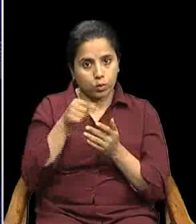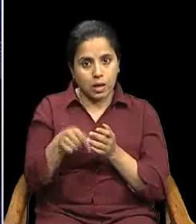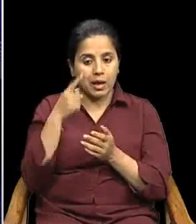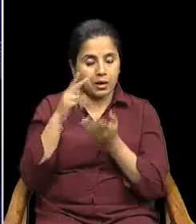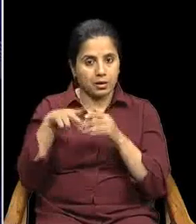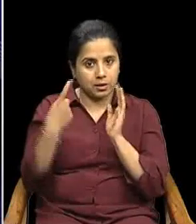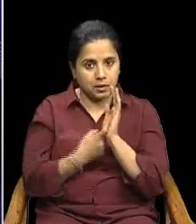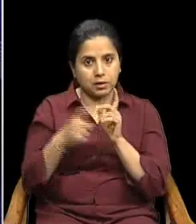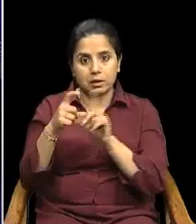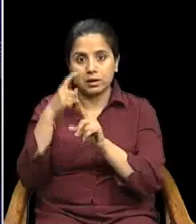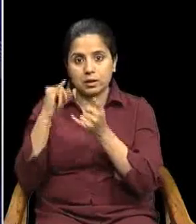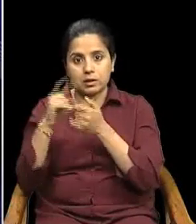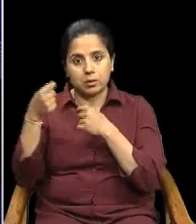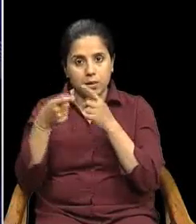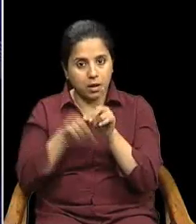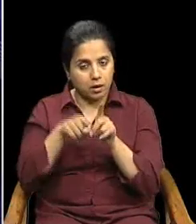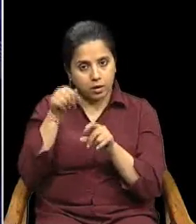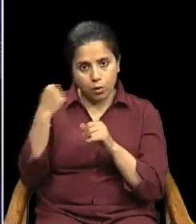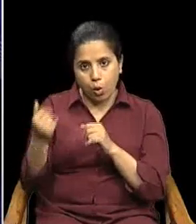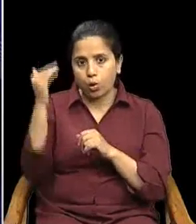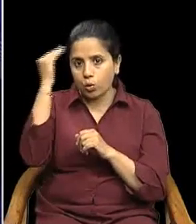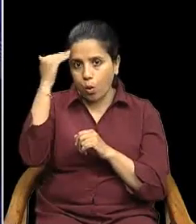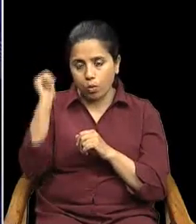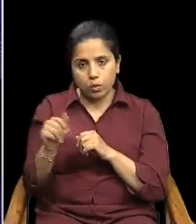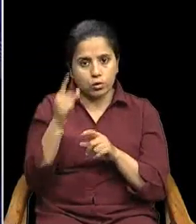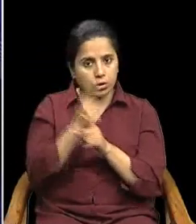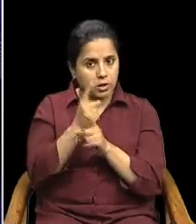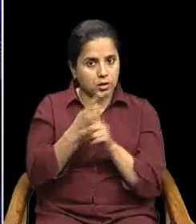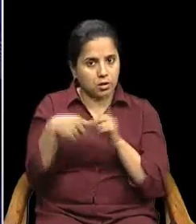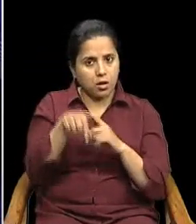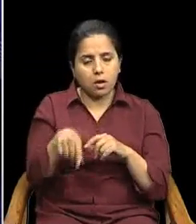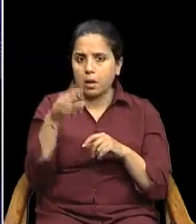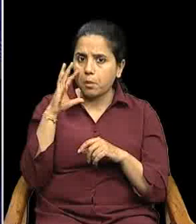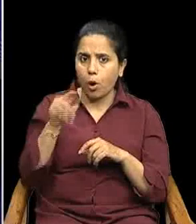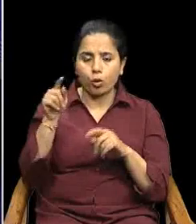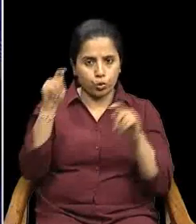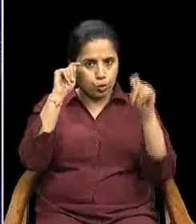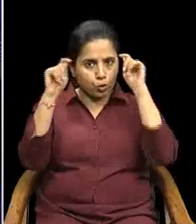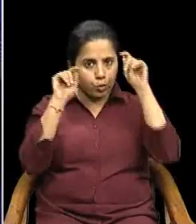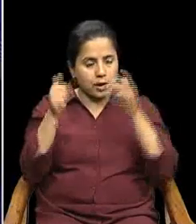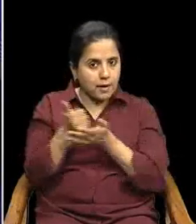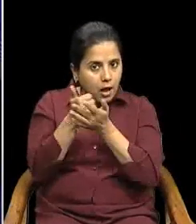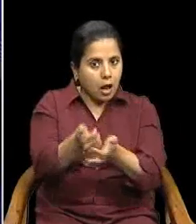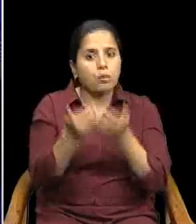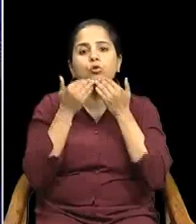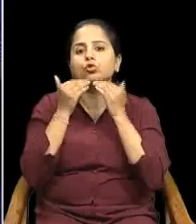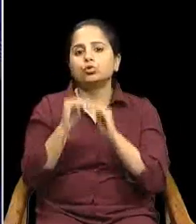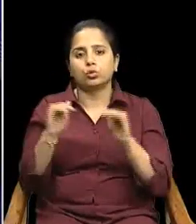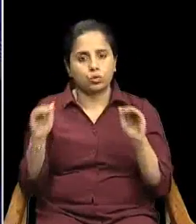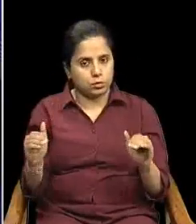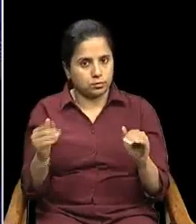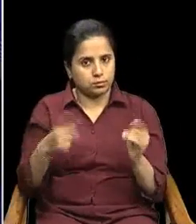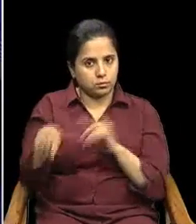interdisciplinary knowledge. The teachers play a very vital role in helping the students